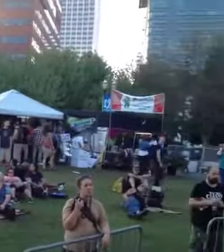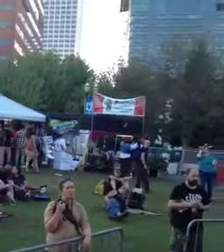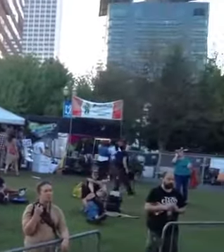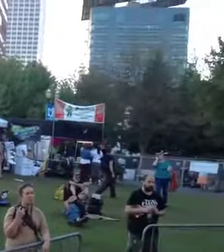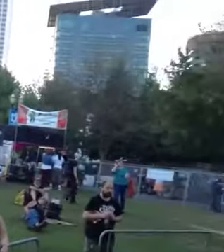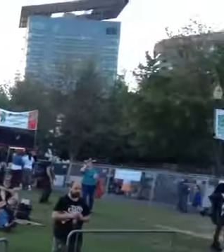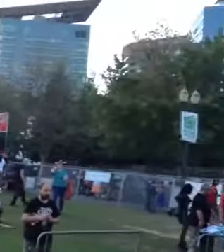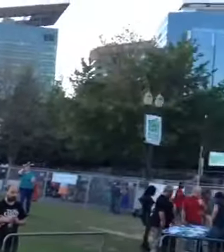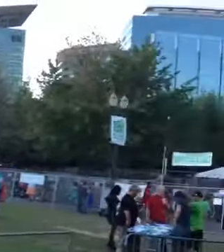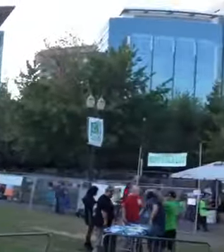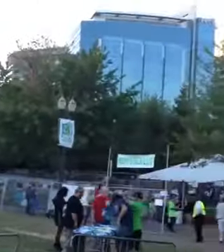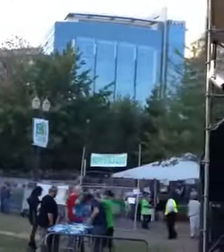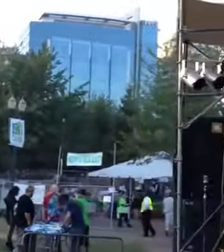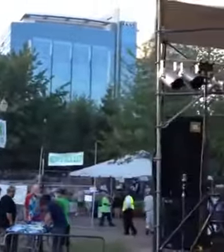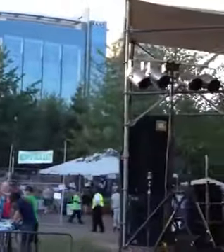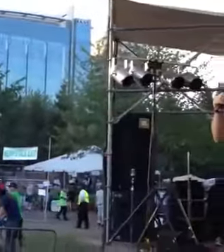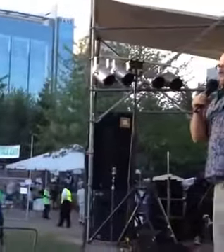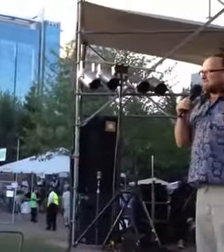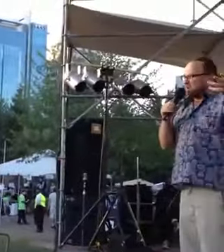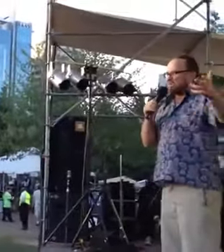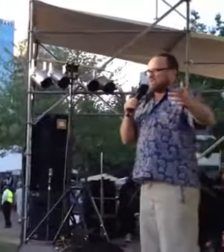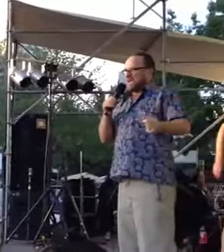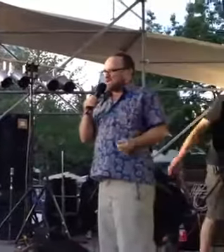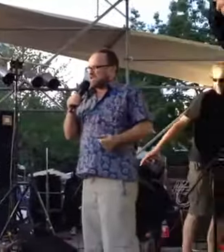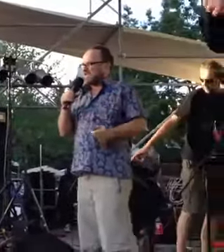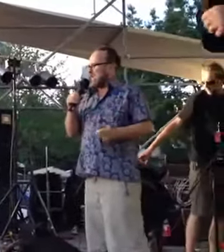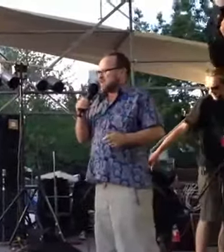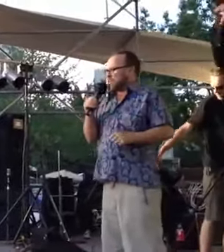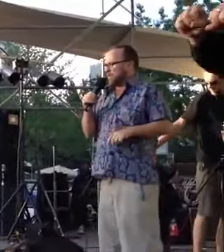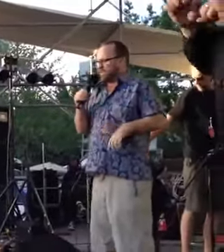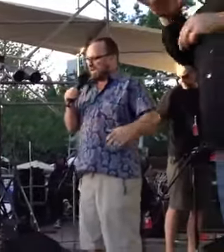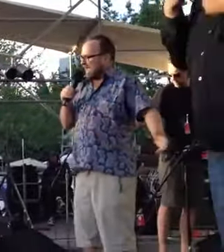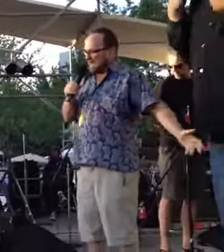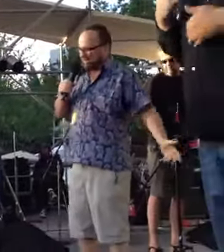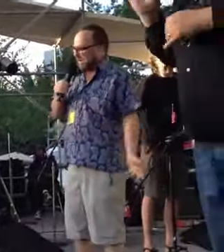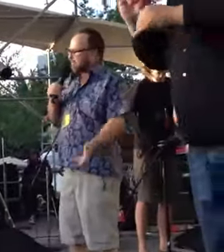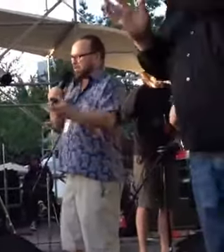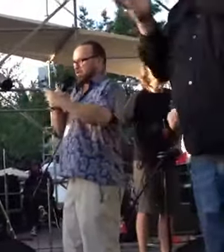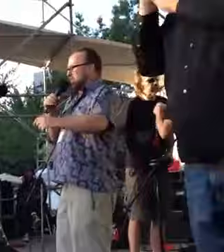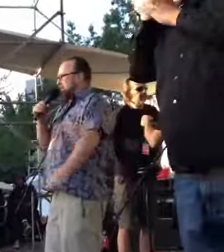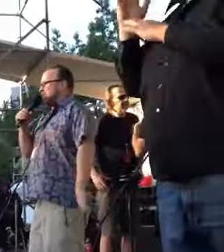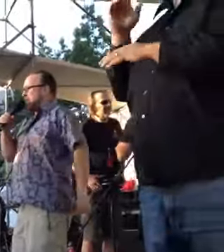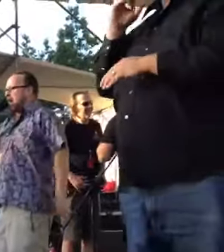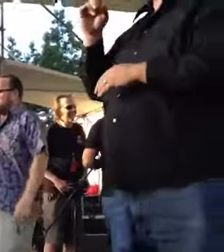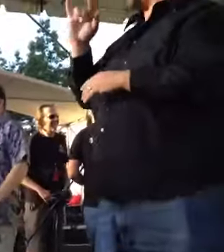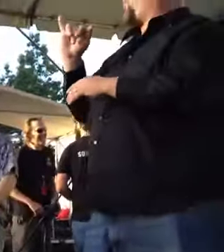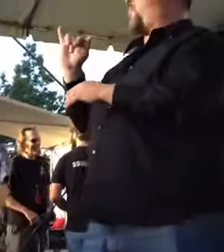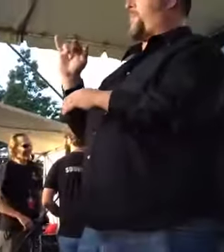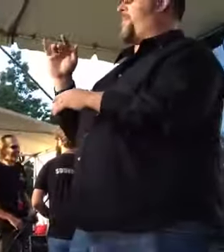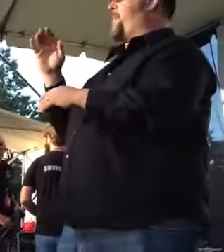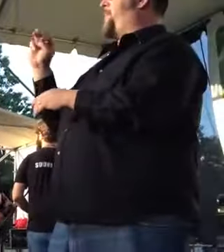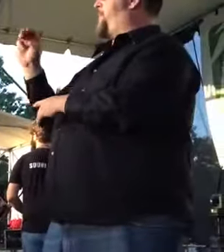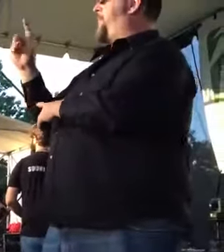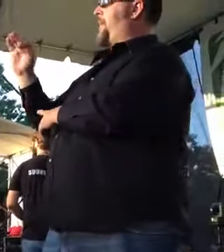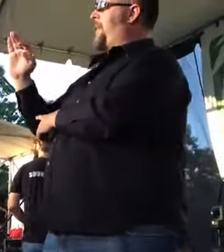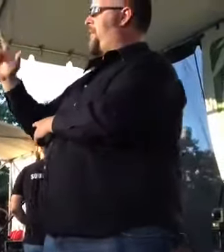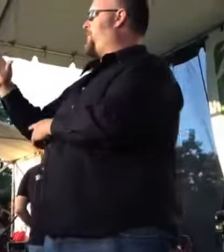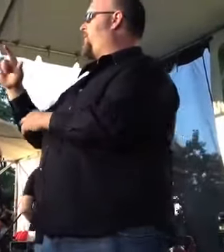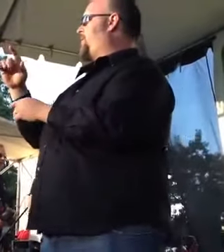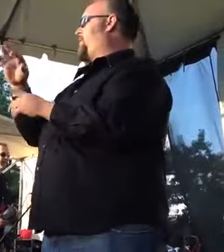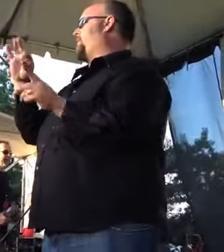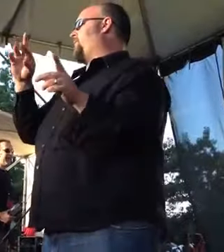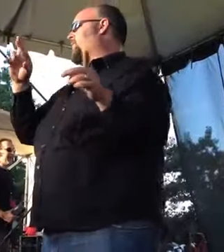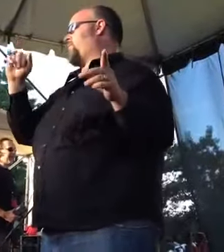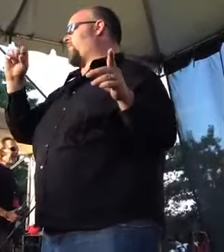cure somebody of like epilepsy. Epilepsy was thought to be spirit possession in the ancient world. And even up through medieval times, you know, we have